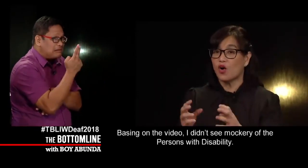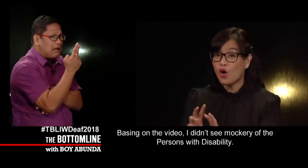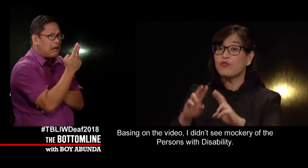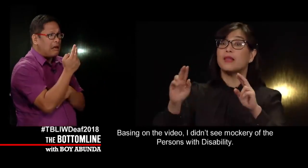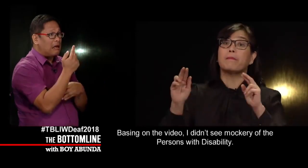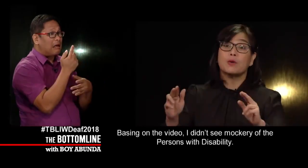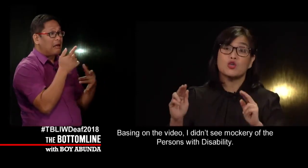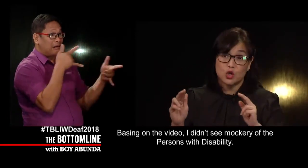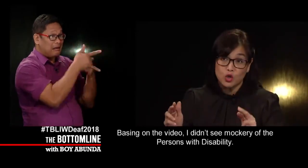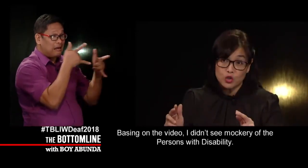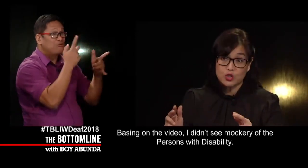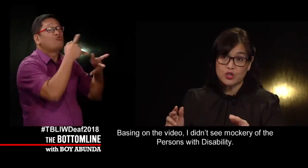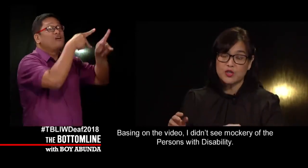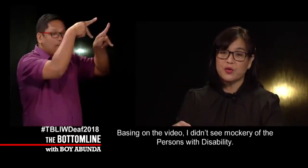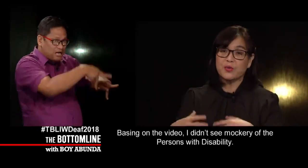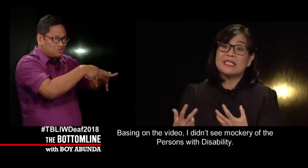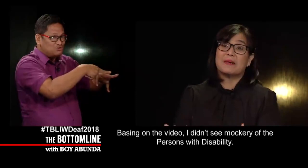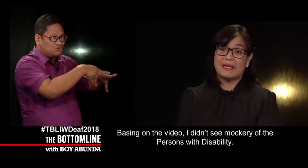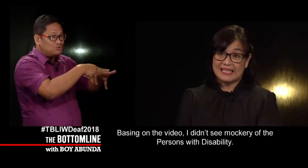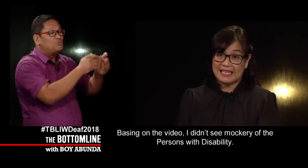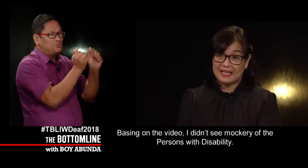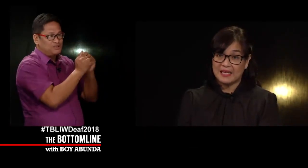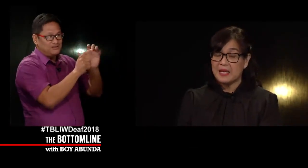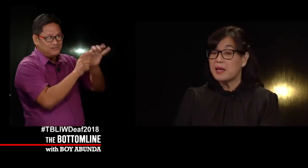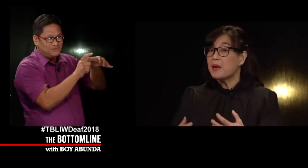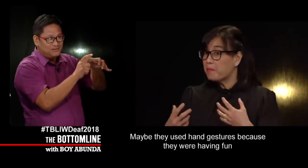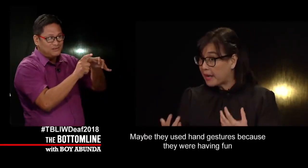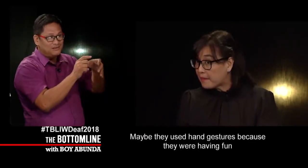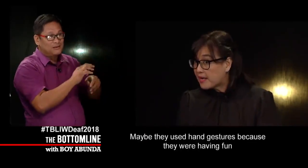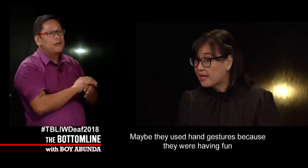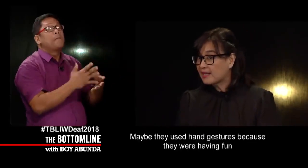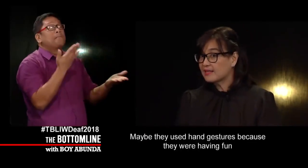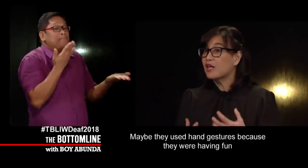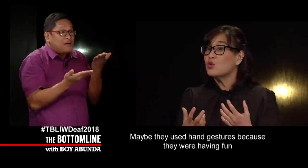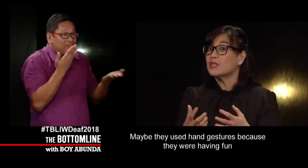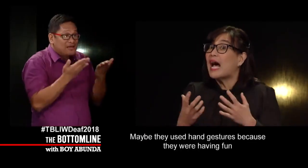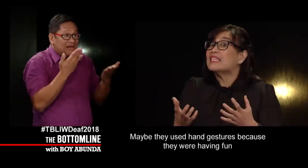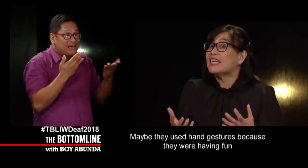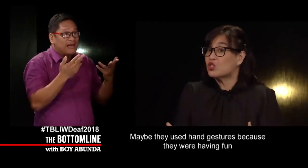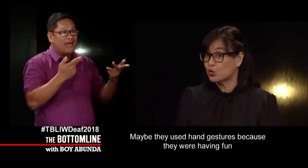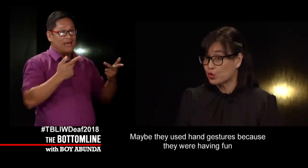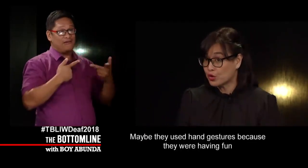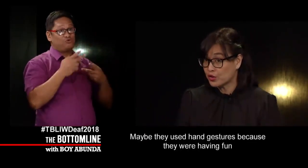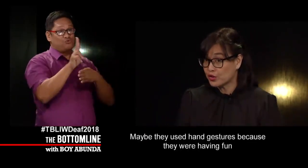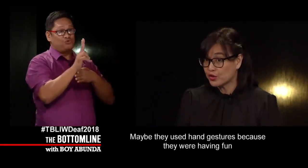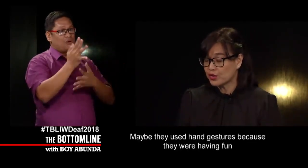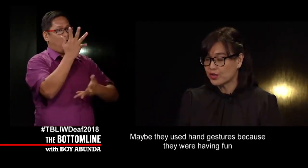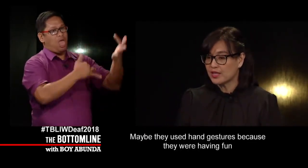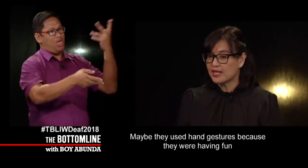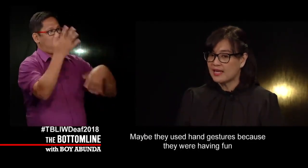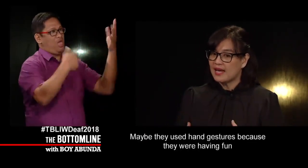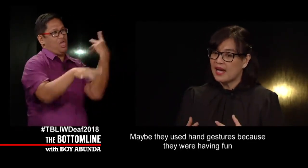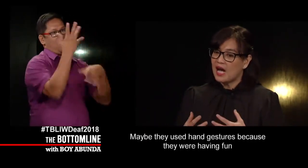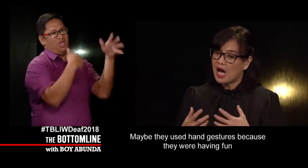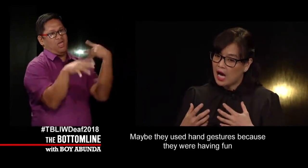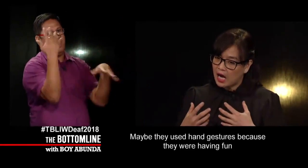mockery of the persons with disability. Maybe they use hand gestures,